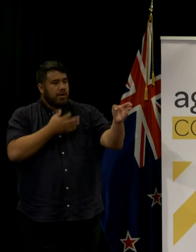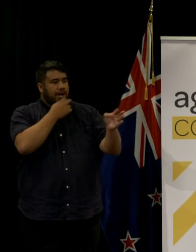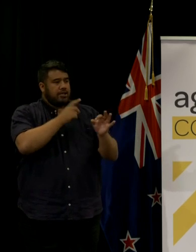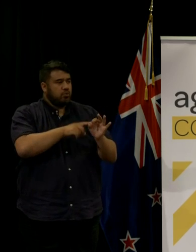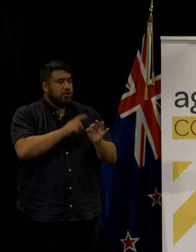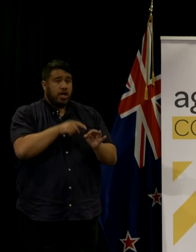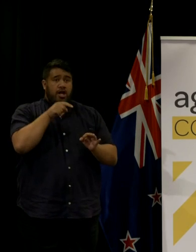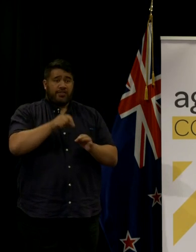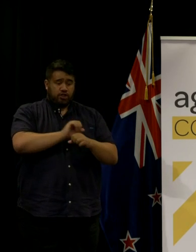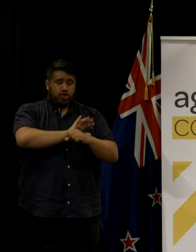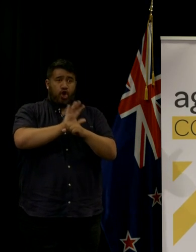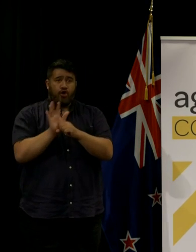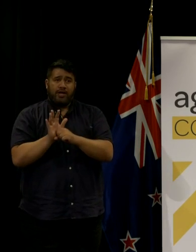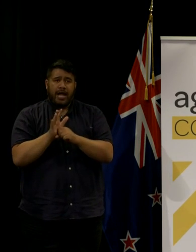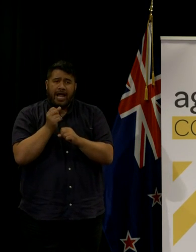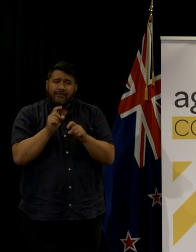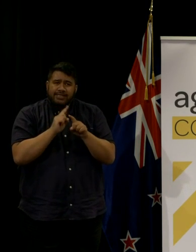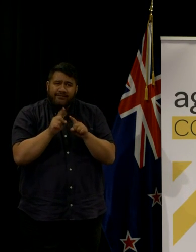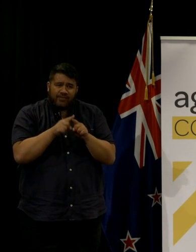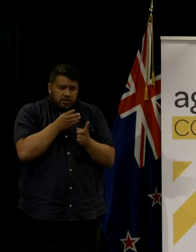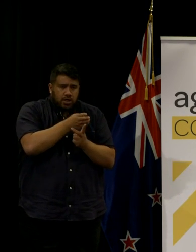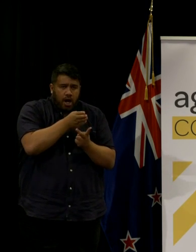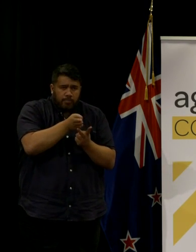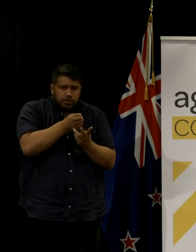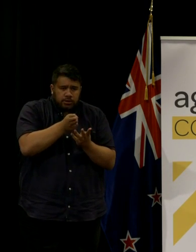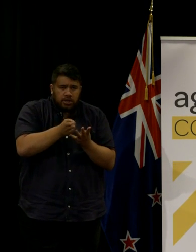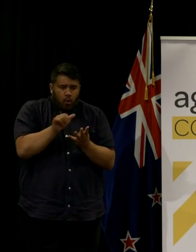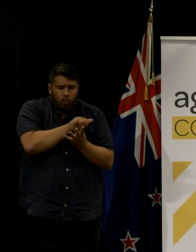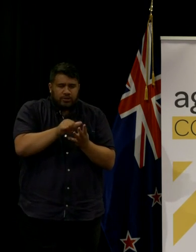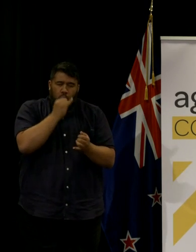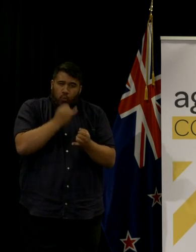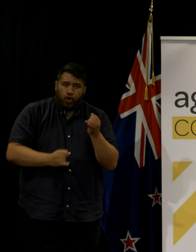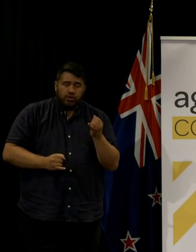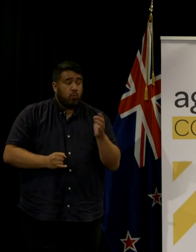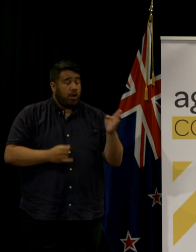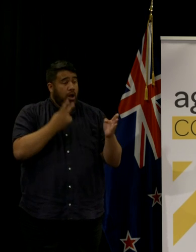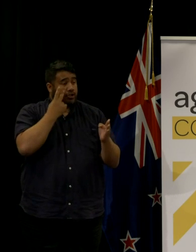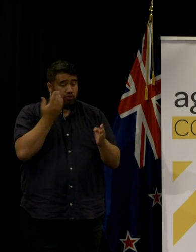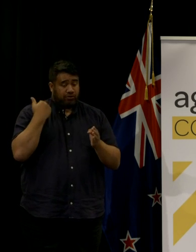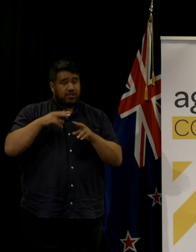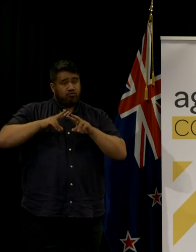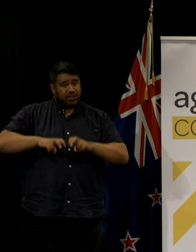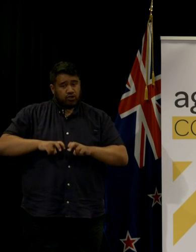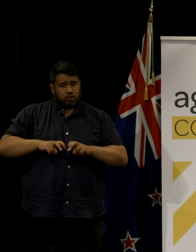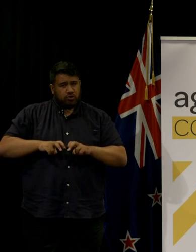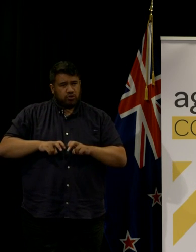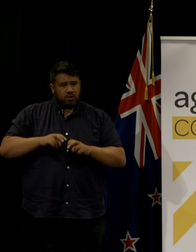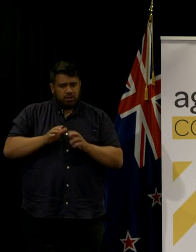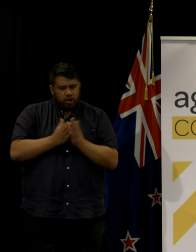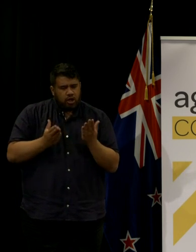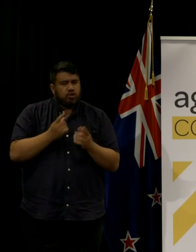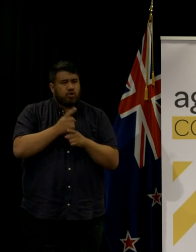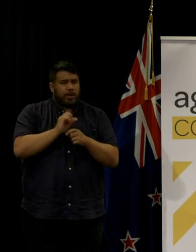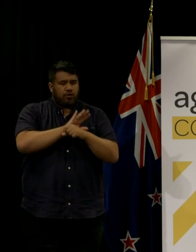of this COVID-19 are there, and which is the most dangerous one? Well, I saw a paper a few weeks back that talked about 2 possible